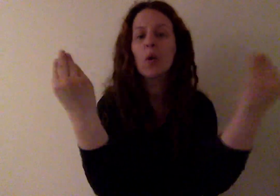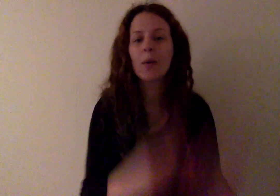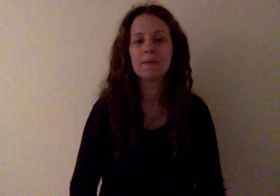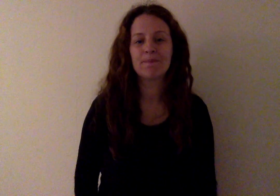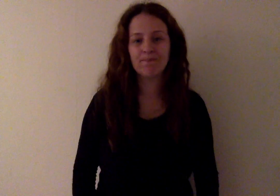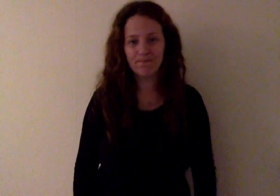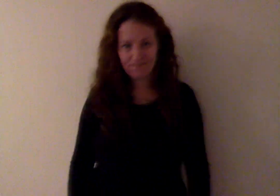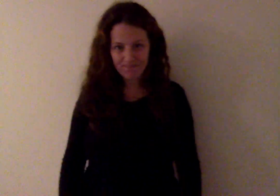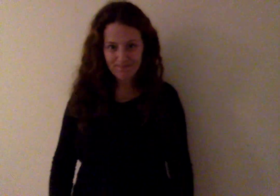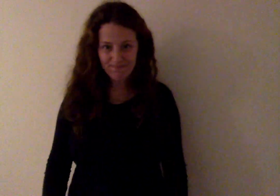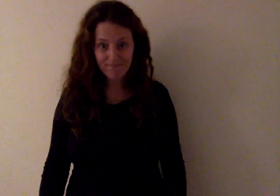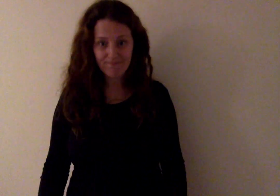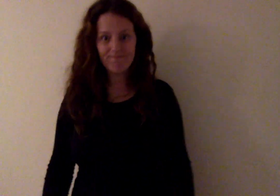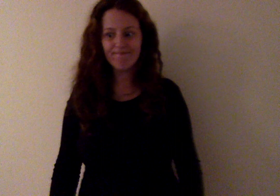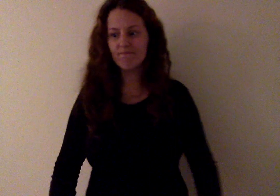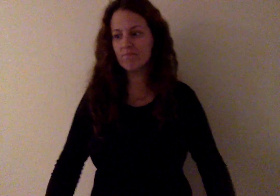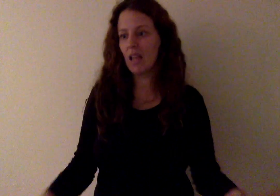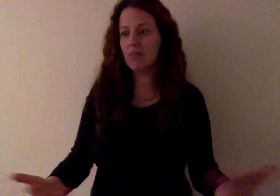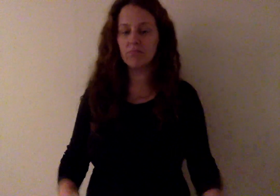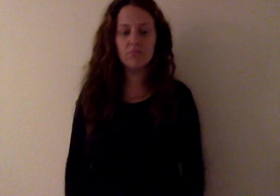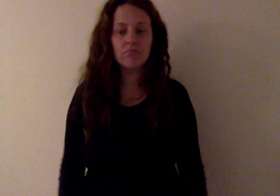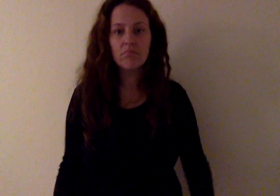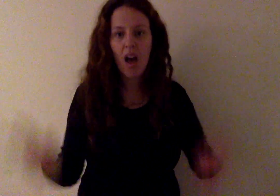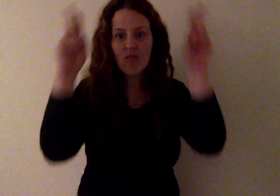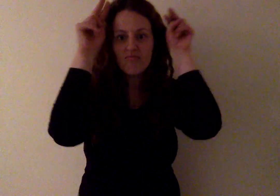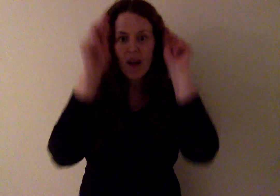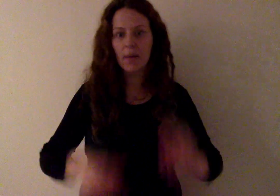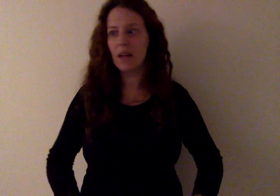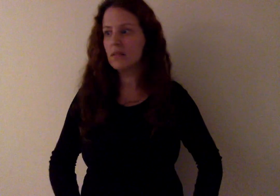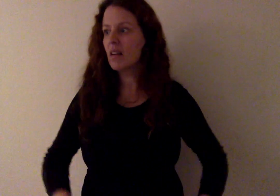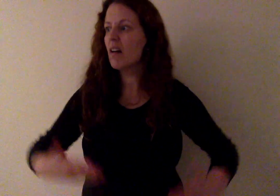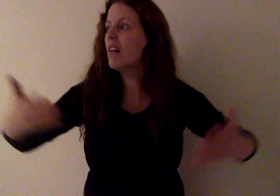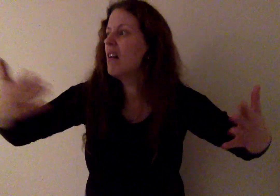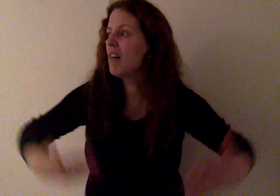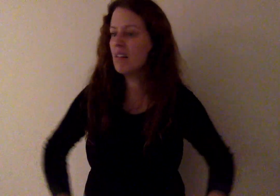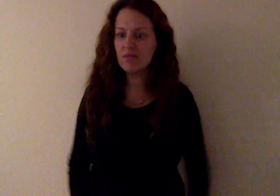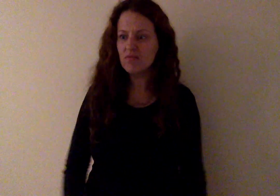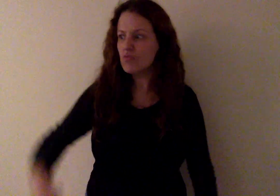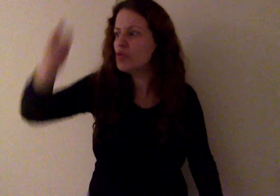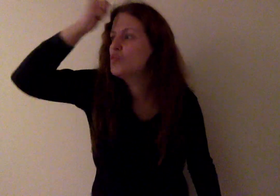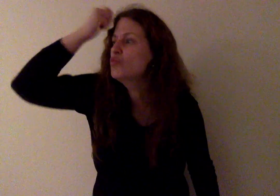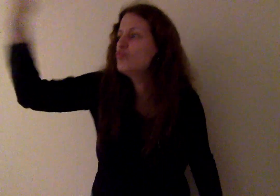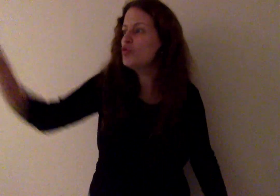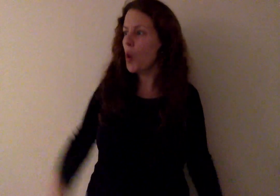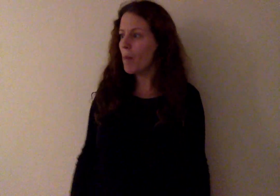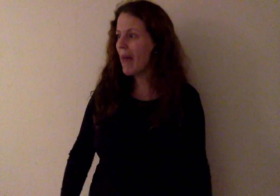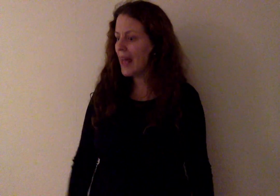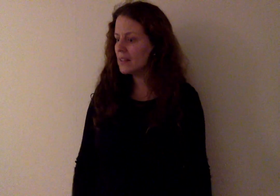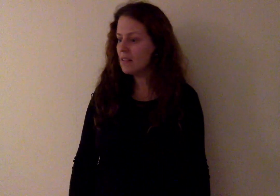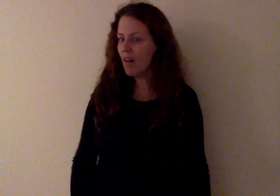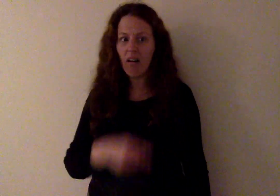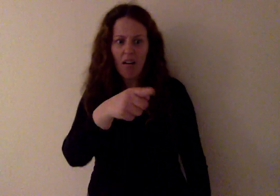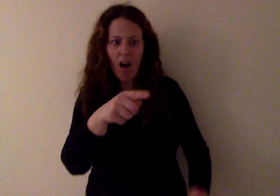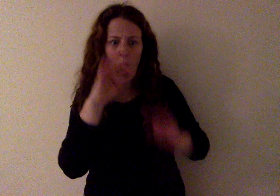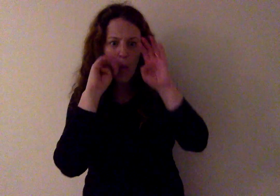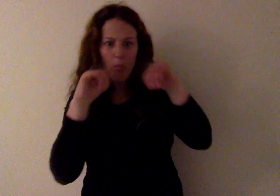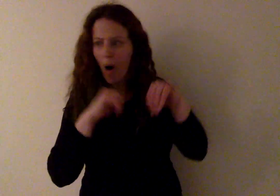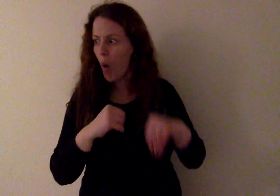Then they all started grumbling at each other. How stupid you are! Why didn't you tell him? Well, why didn't